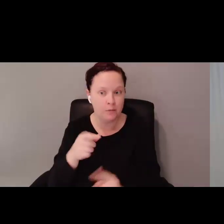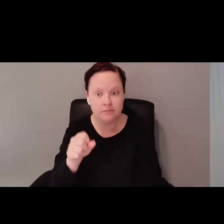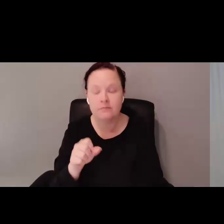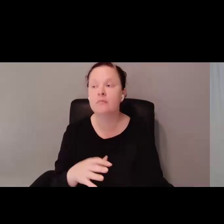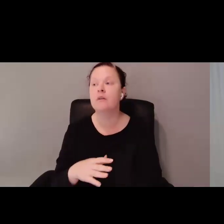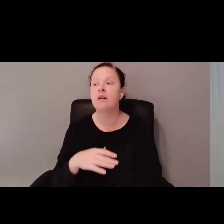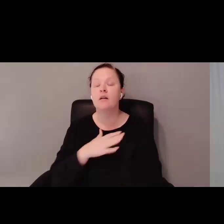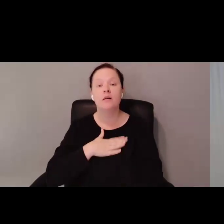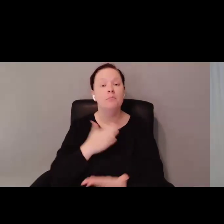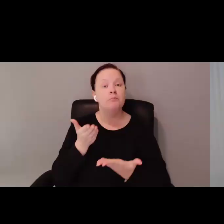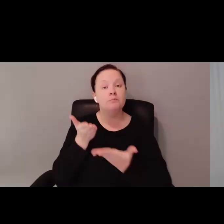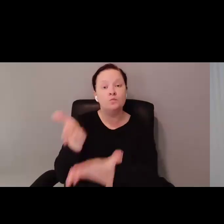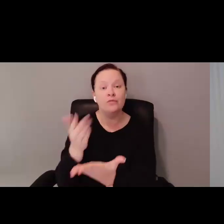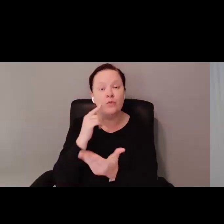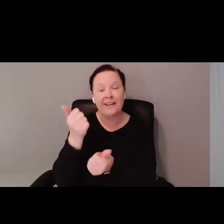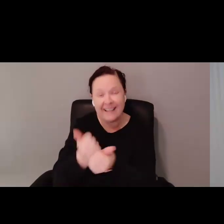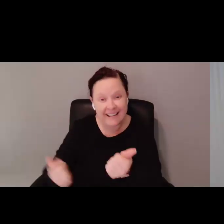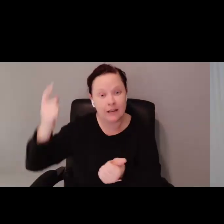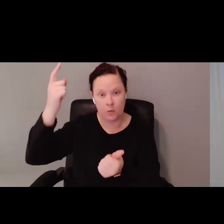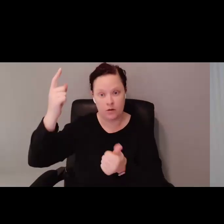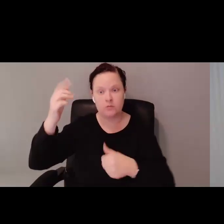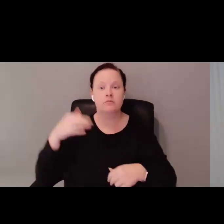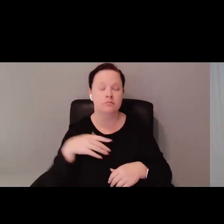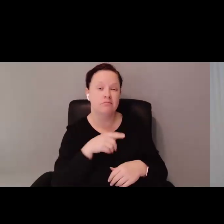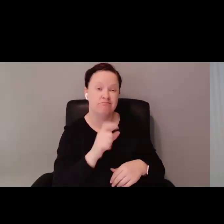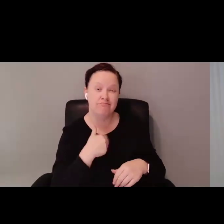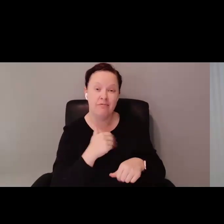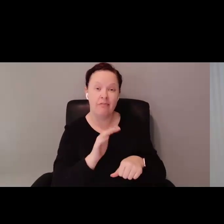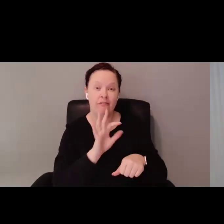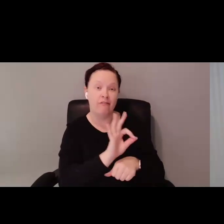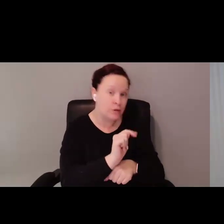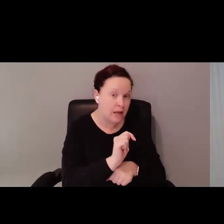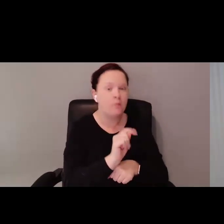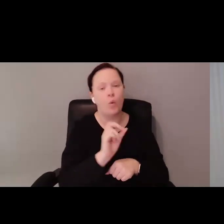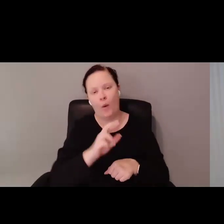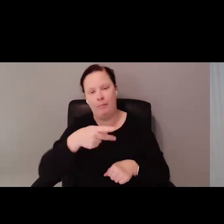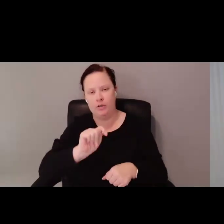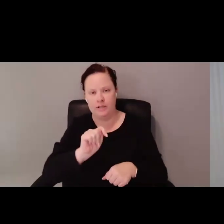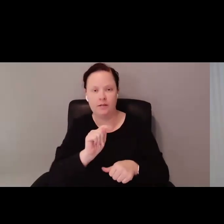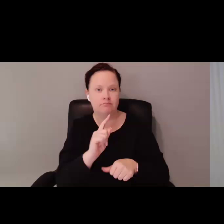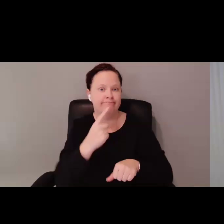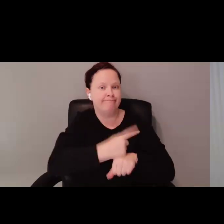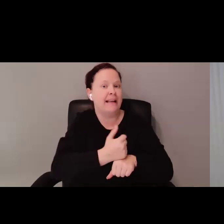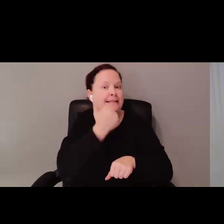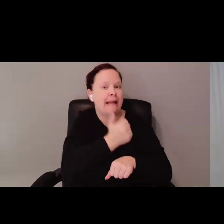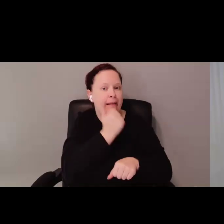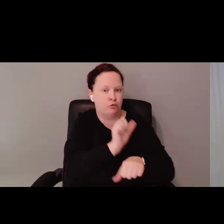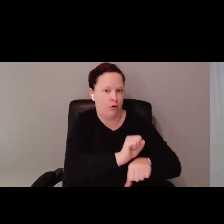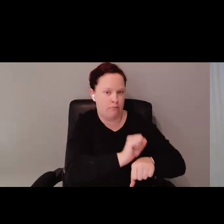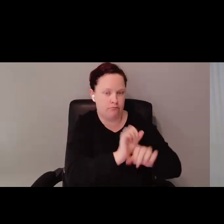to anybody is to have a full-time day job or at least part-time. Just be able to meet your needs